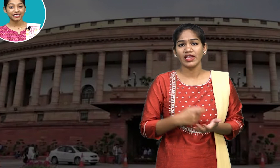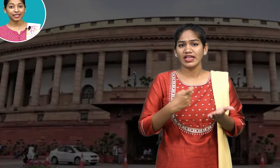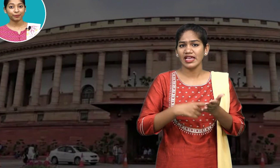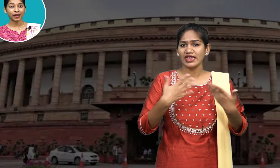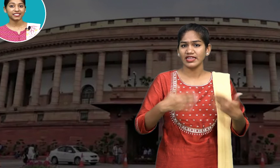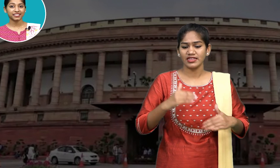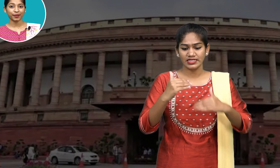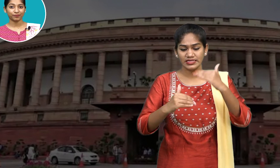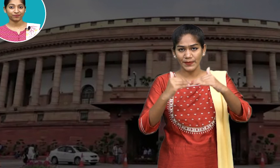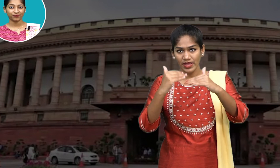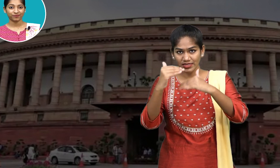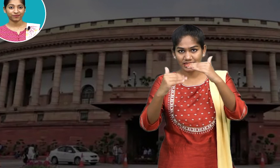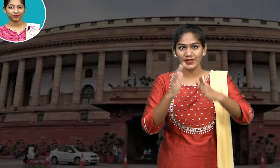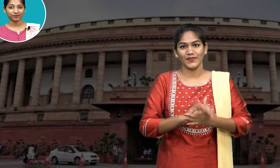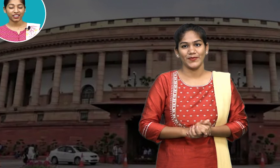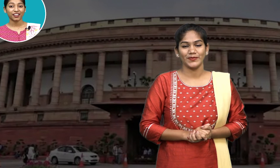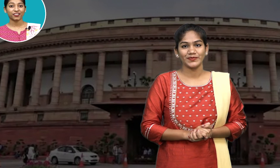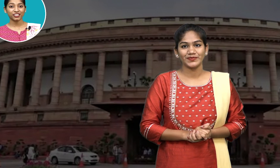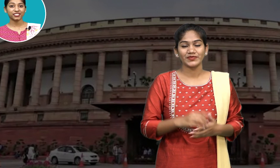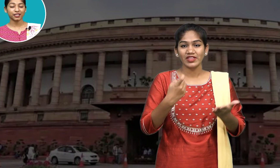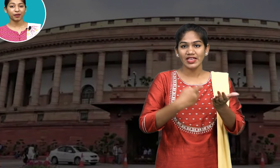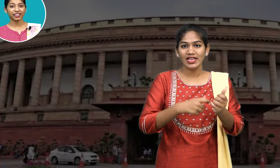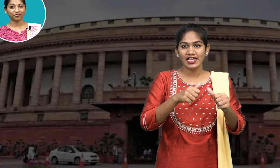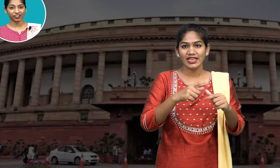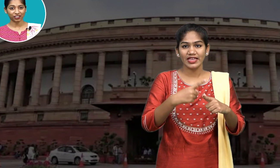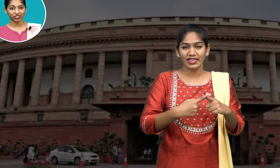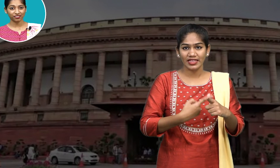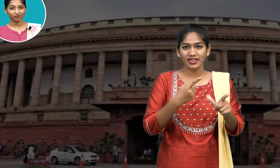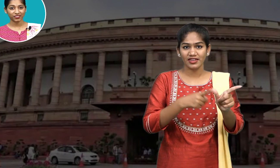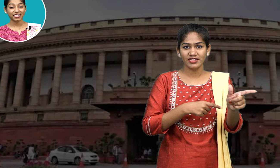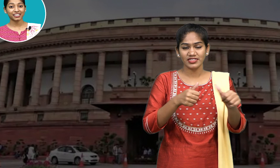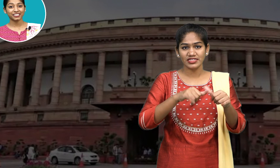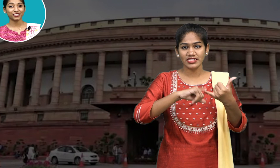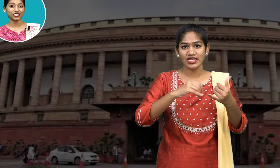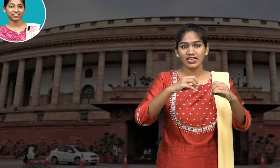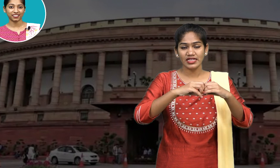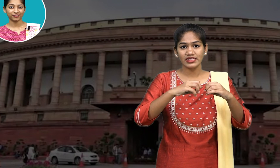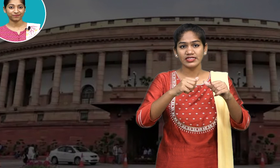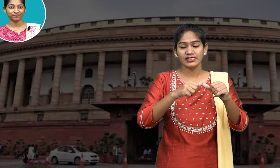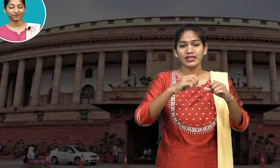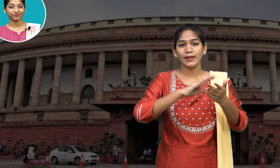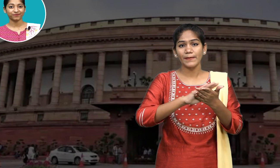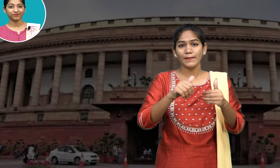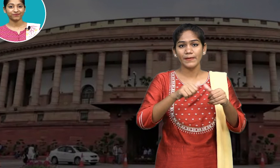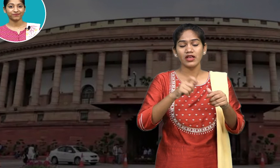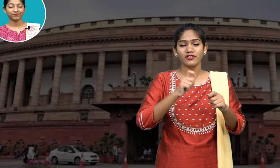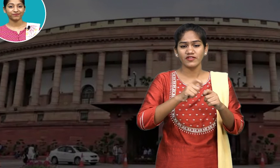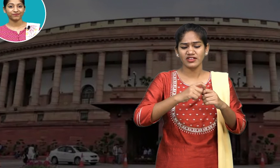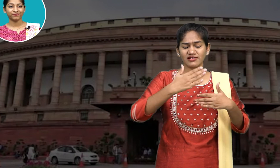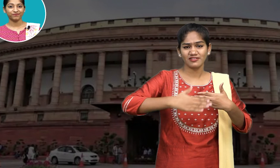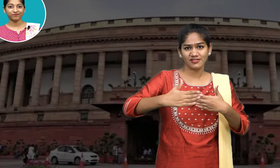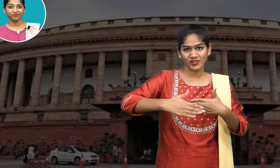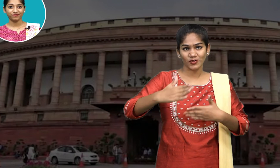retire step by step, Rajya Sabha can function continuously.